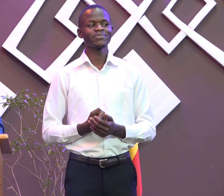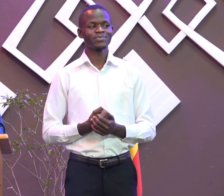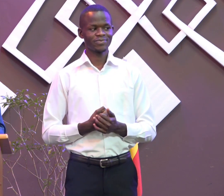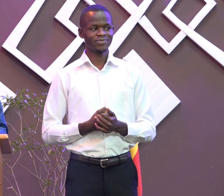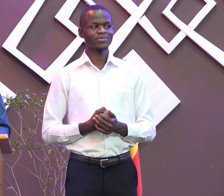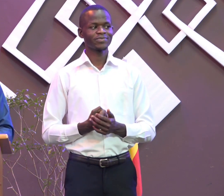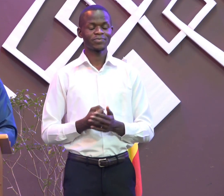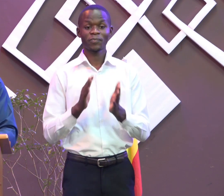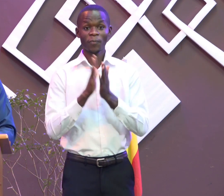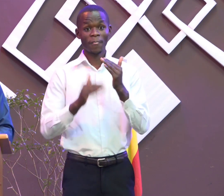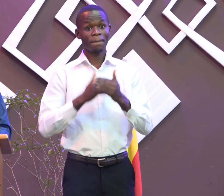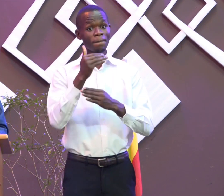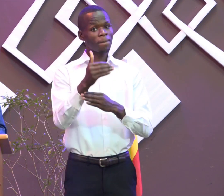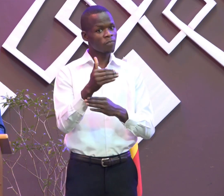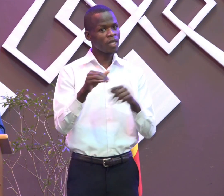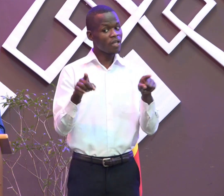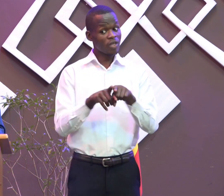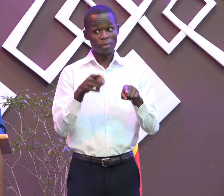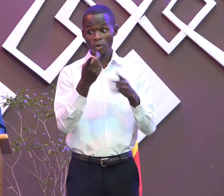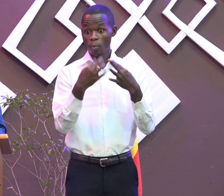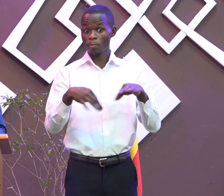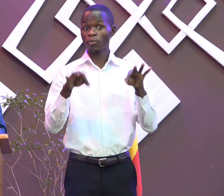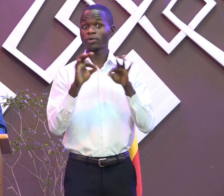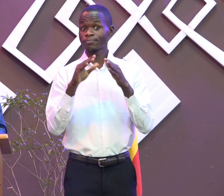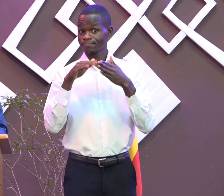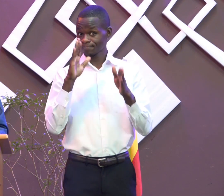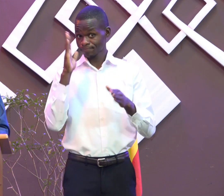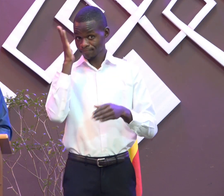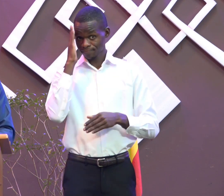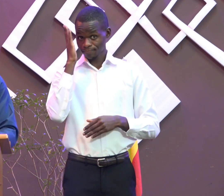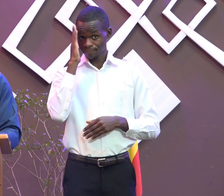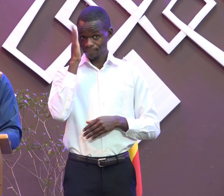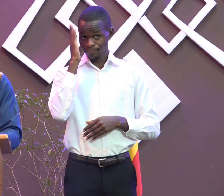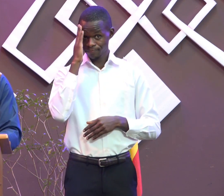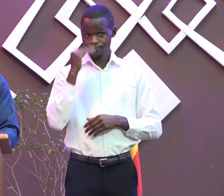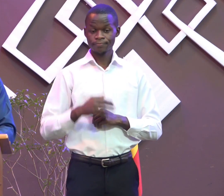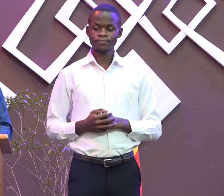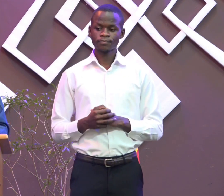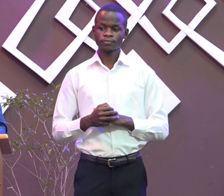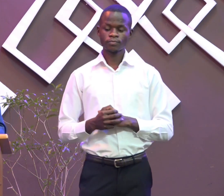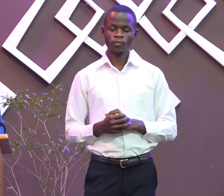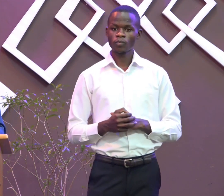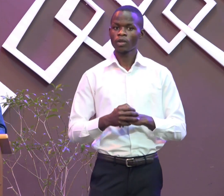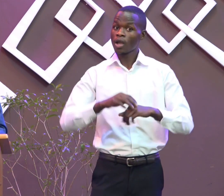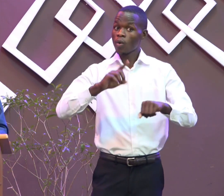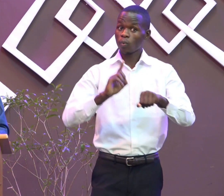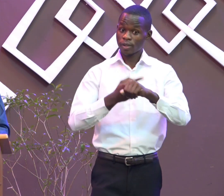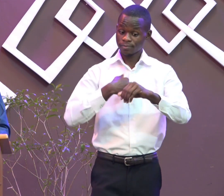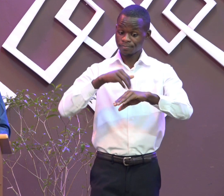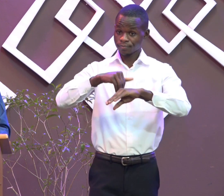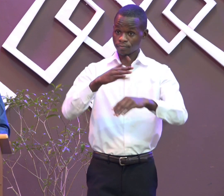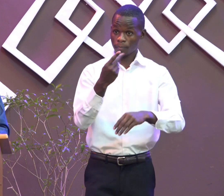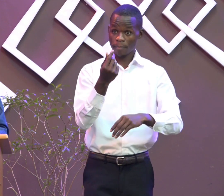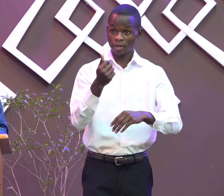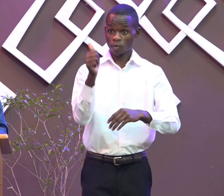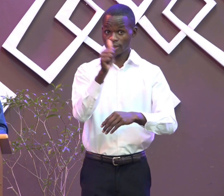Okay, then kati na chino na church kulu okuchino otinga. This is also important for you to note it down. Nze bwempereza ku Airtel. When